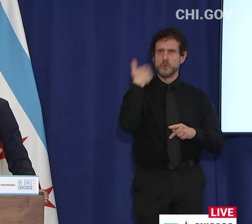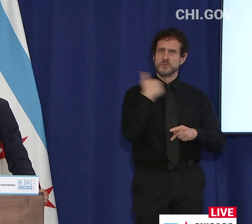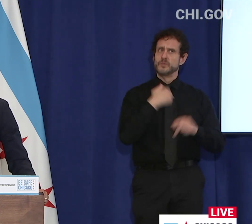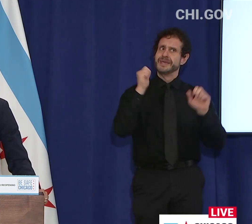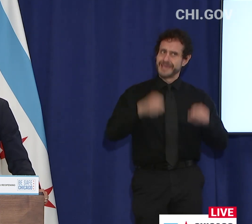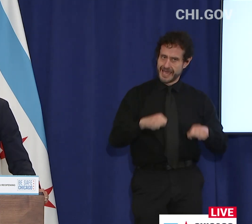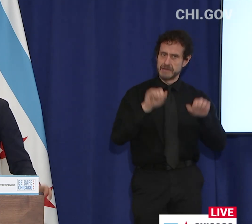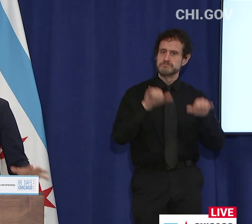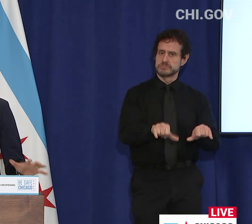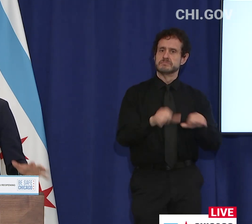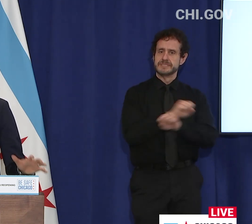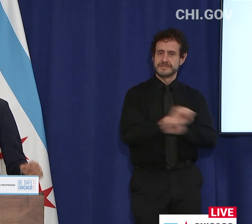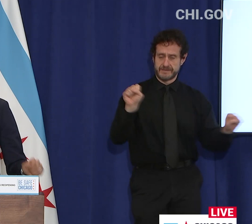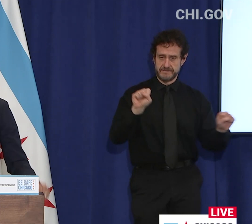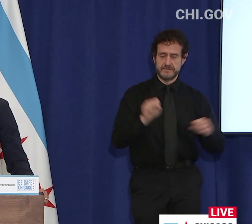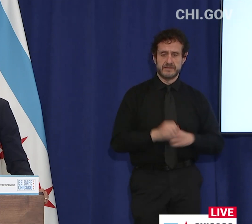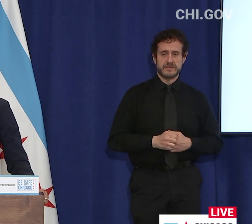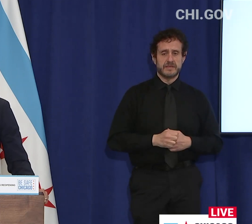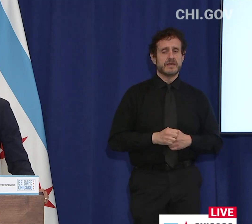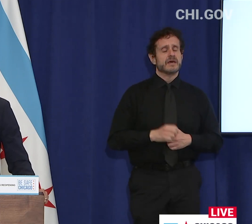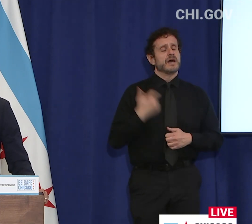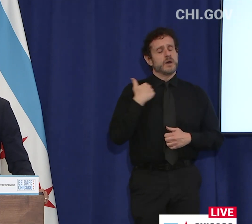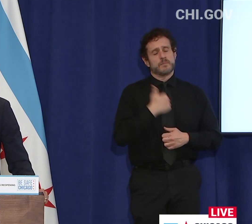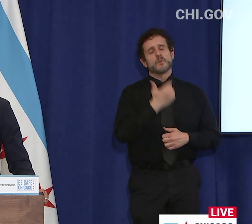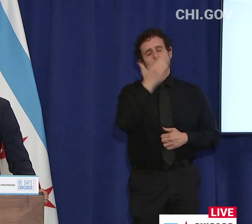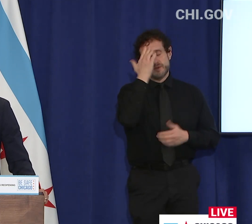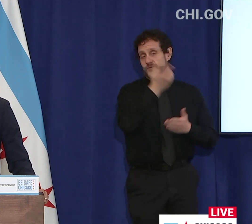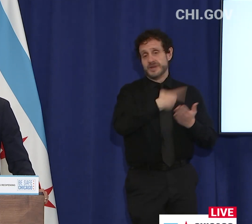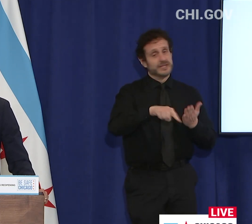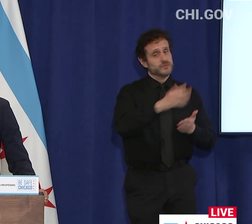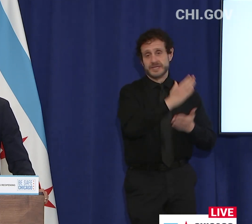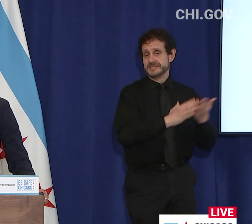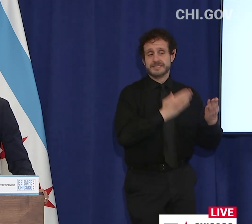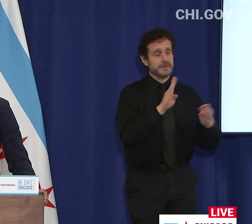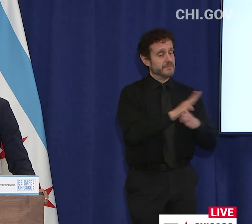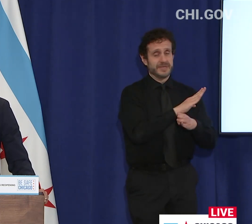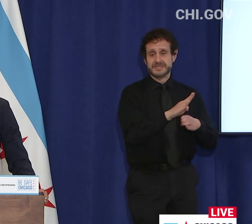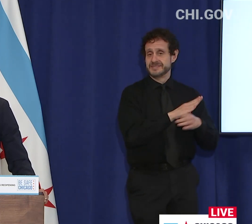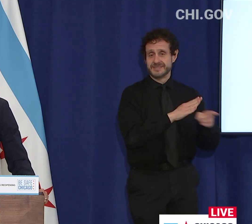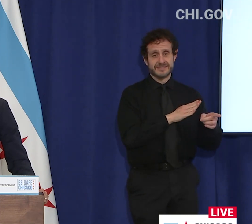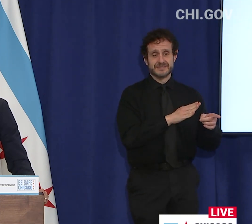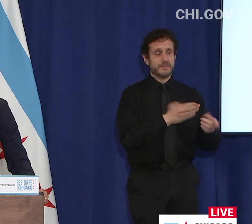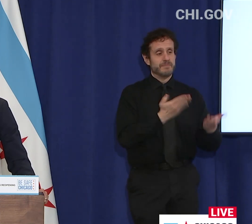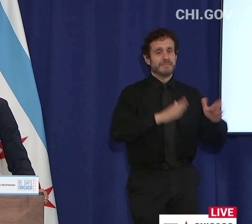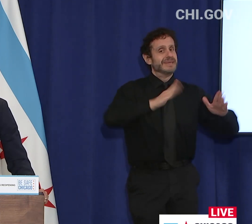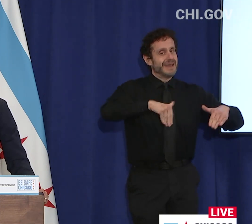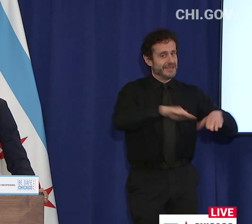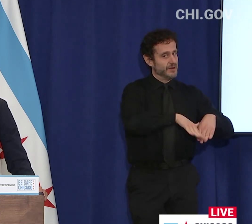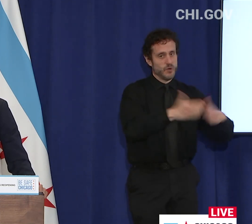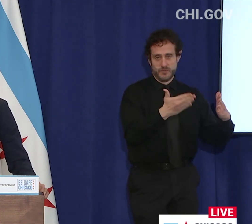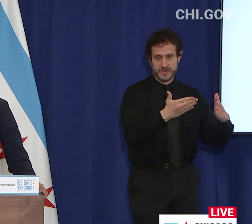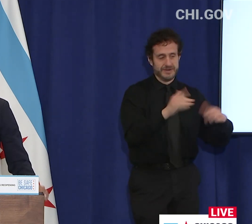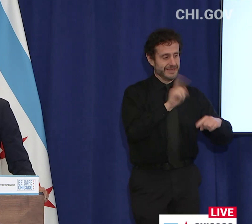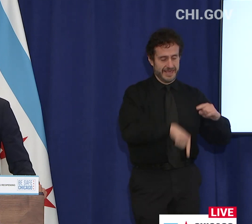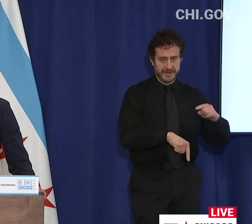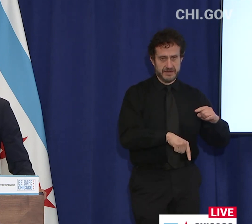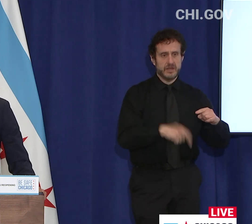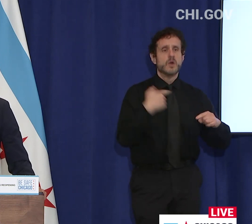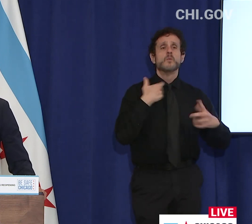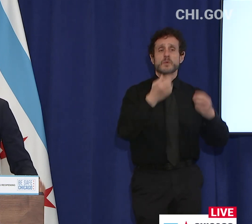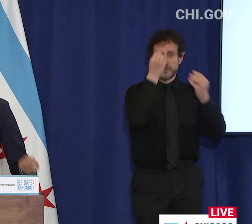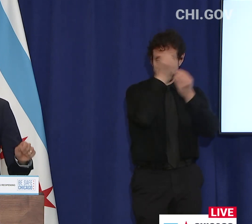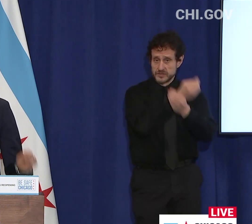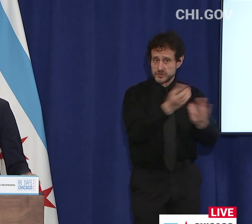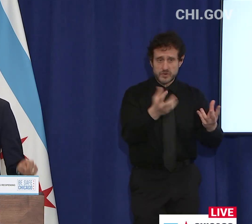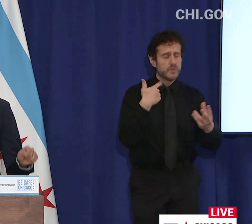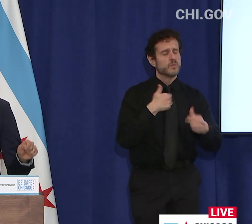we know that many businesses will not be coming back online next week, or perhaps not during Phase 3. We all want you to know that